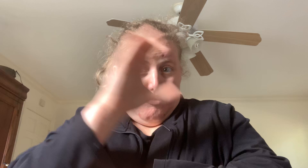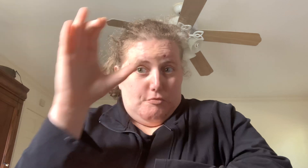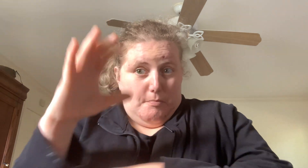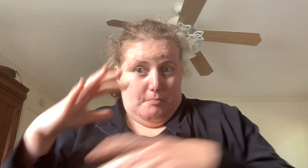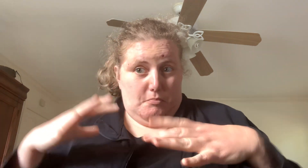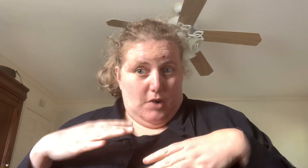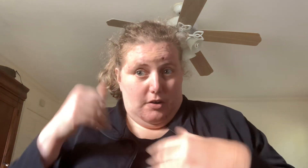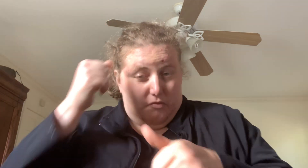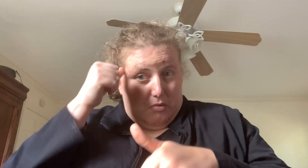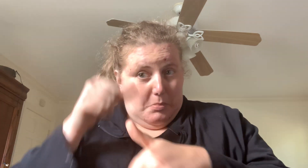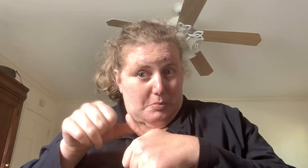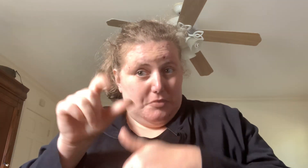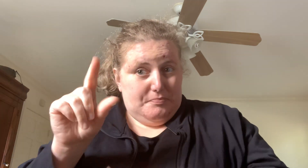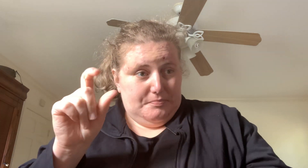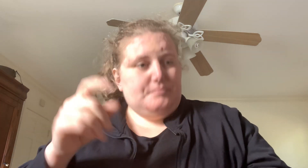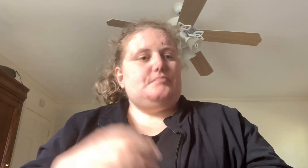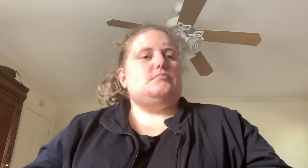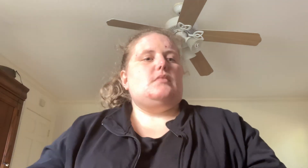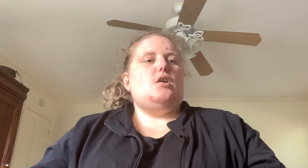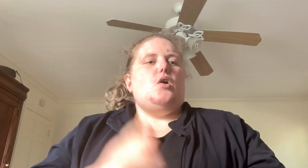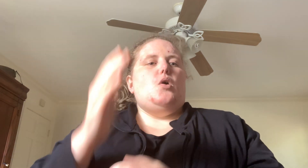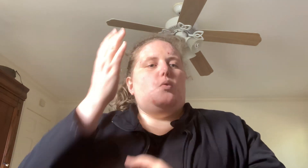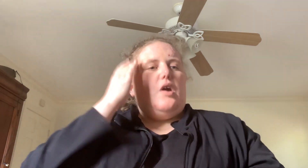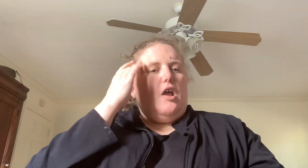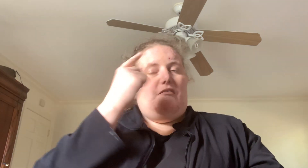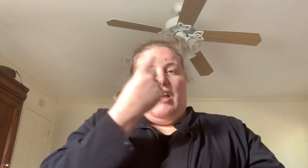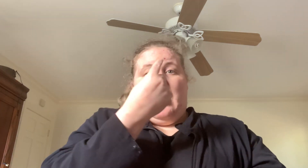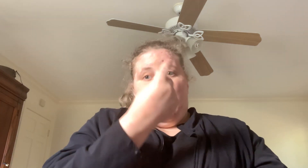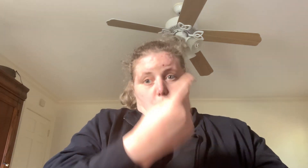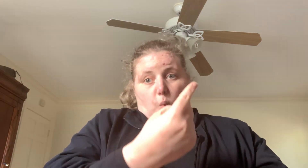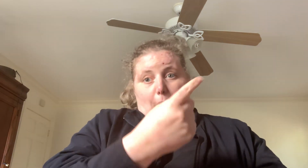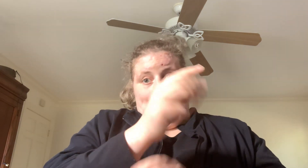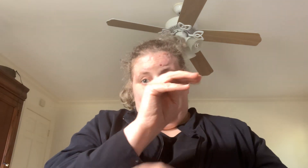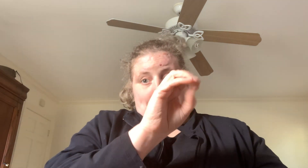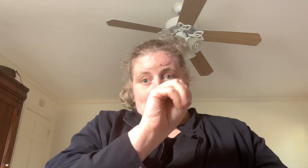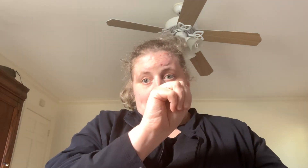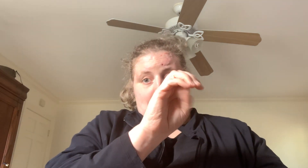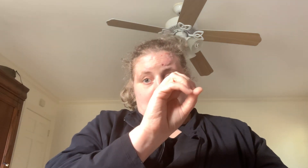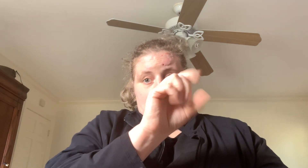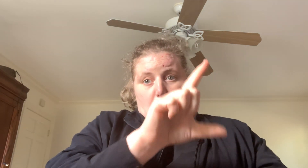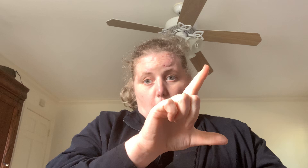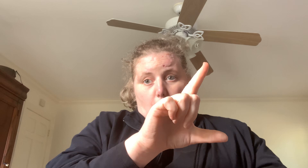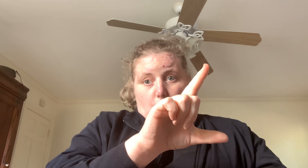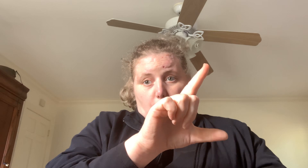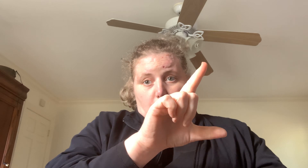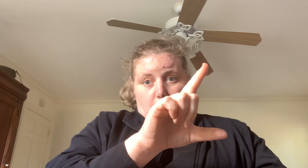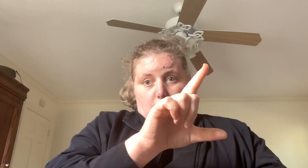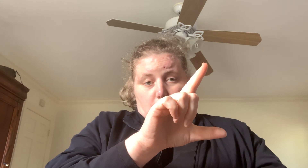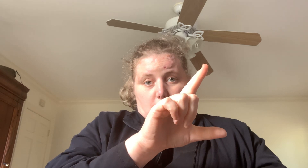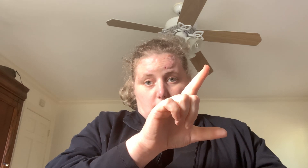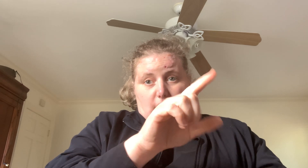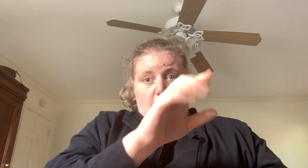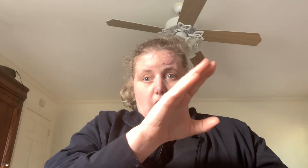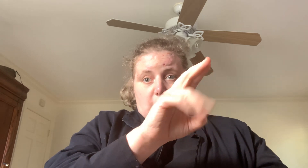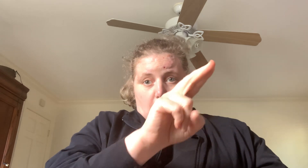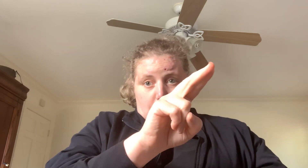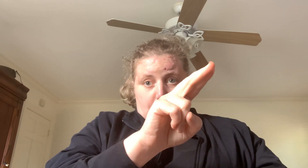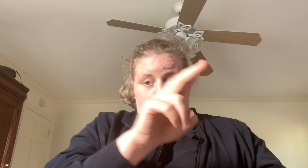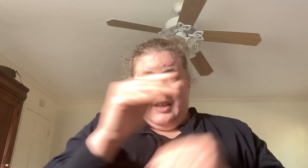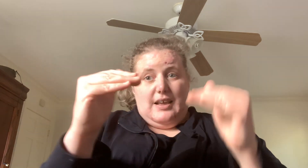So we know that for every 1 mole of copper, it is actually equal to its atomic mass,